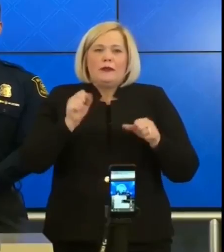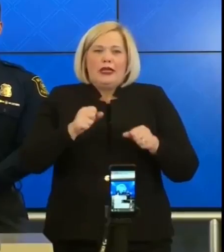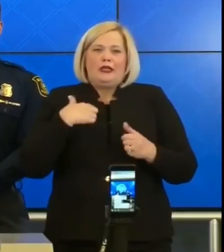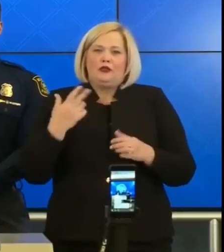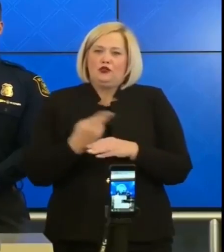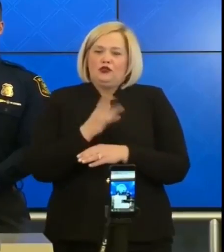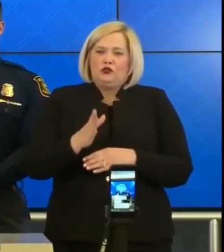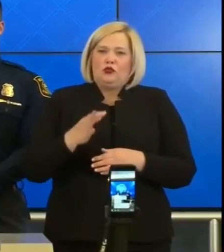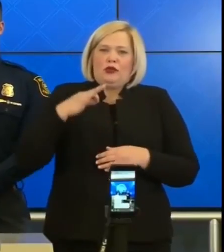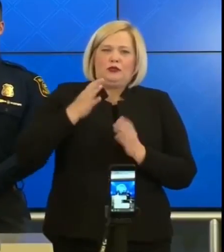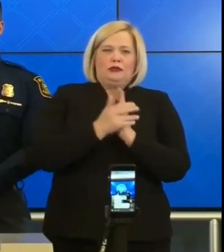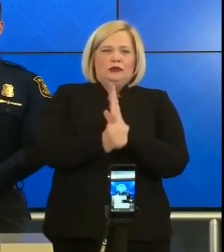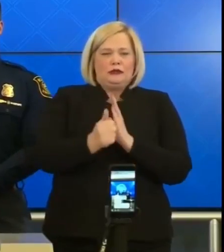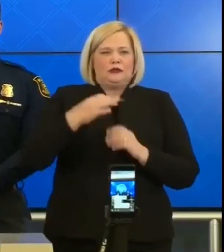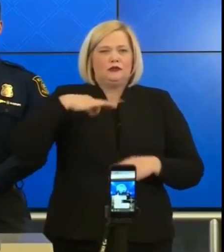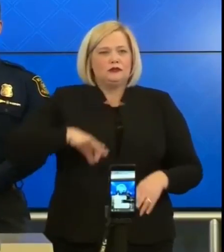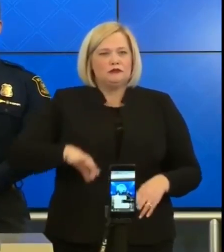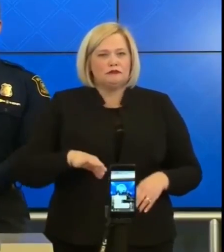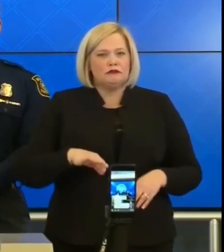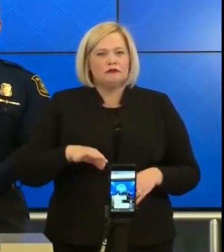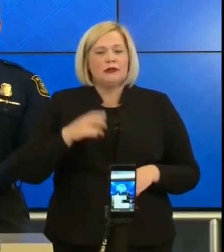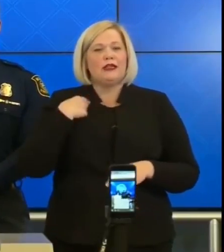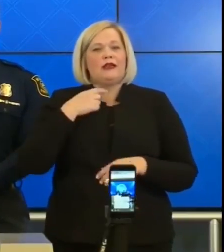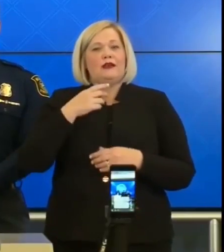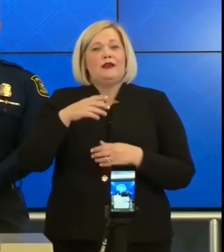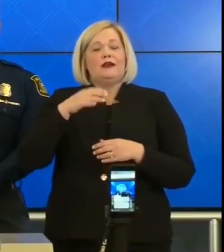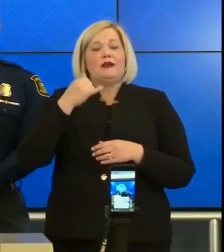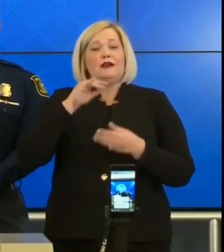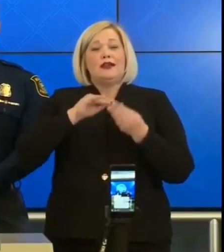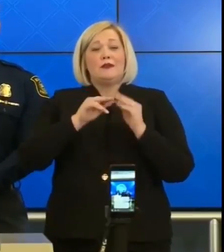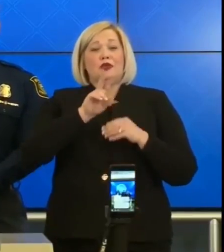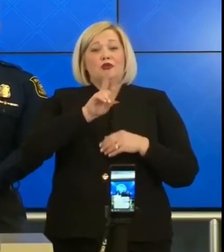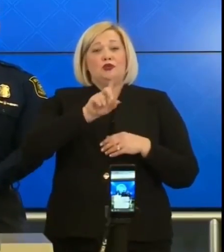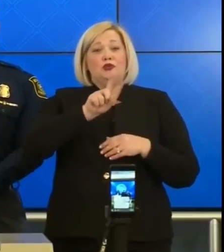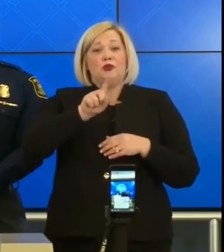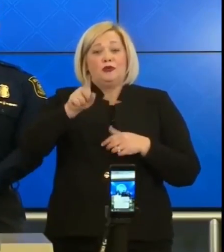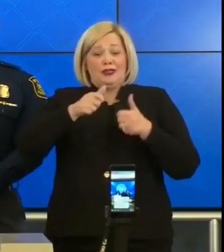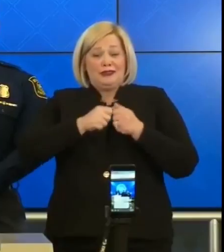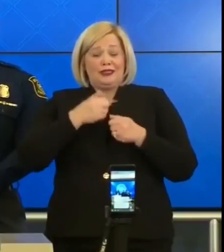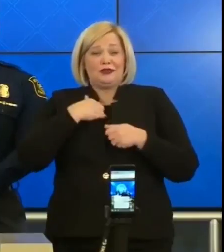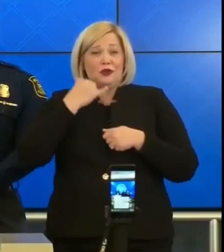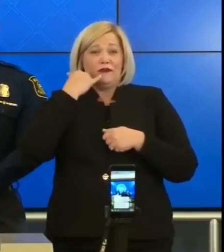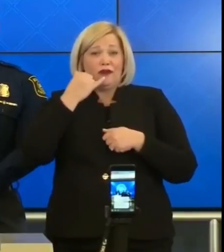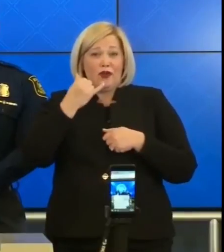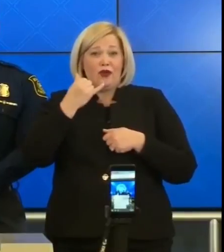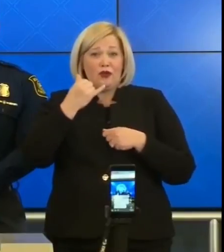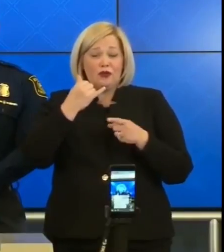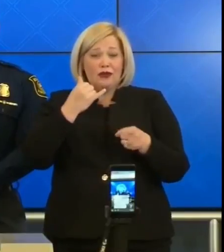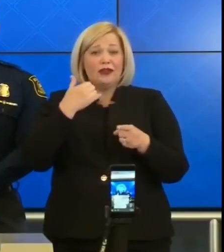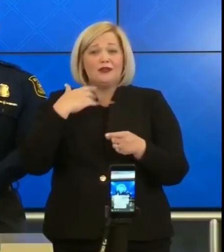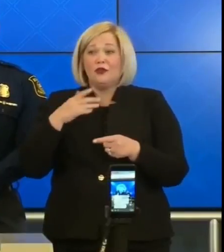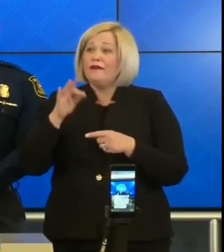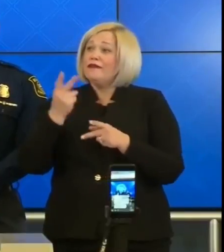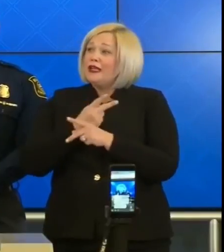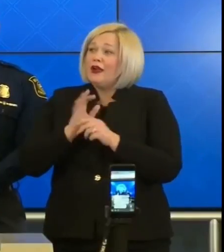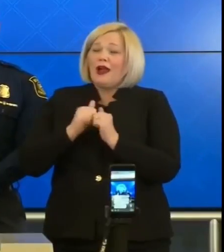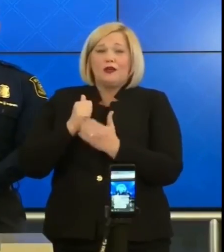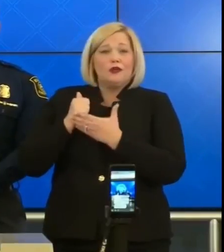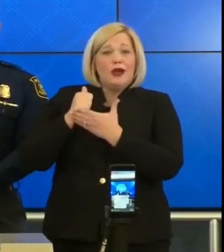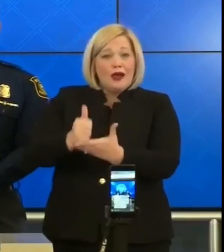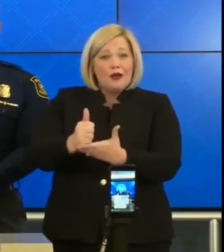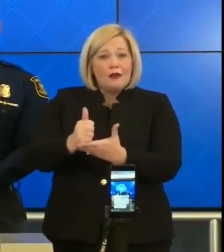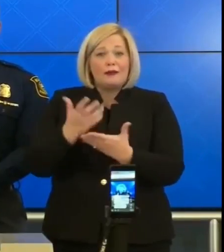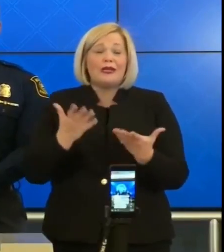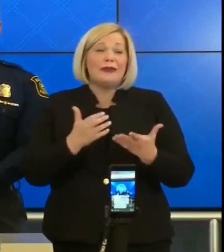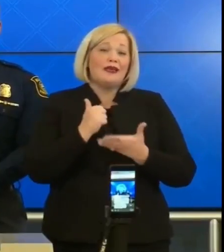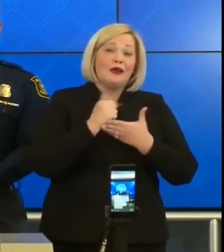the central registry of people volunteering. This could include calling elderly neighbors, delivering groceries